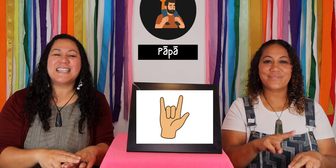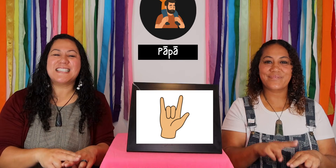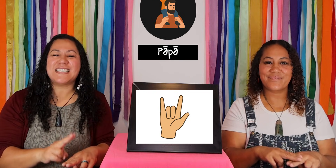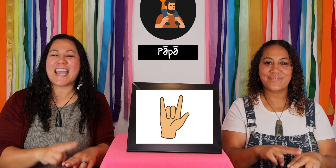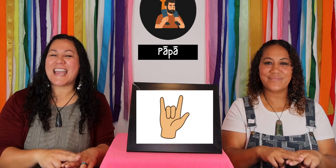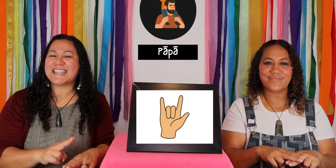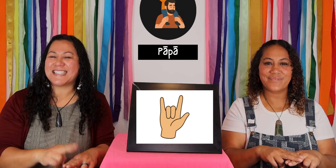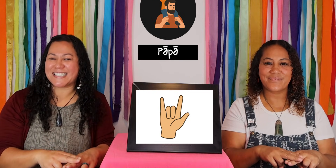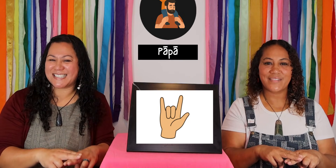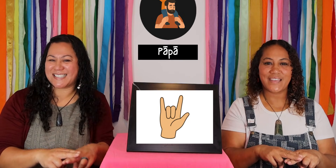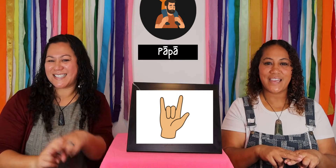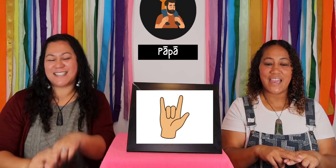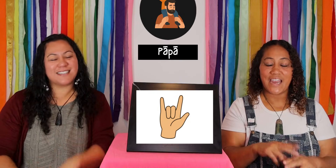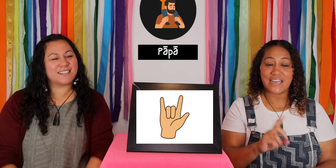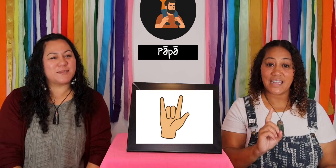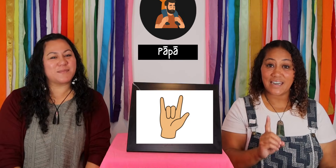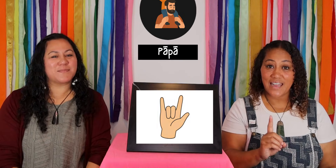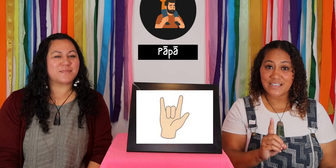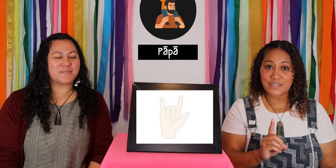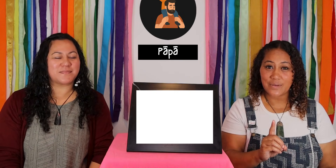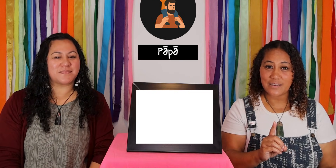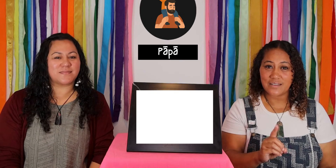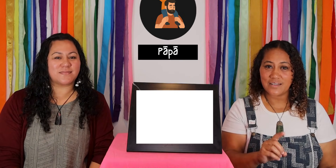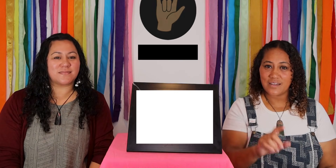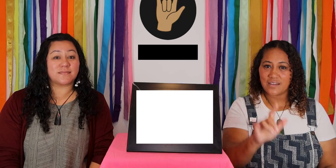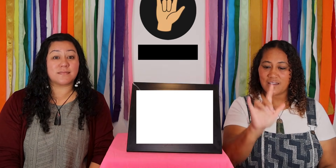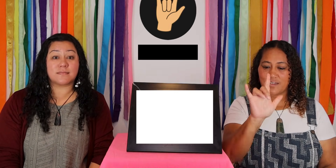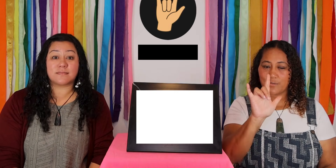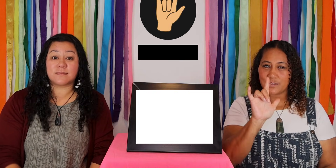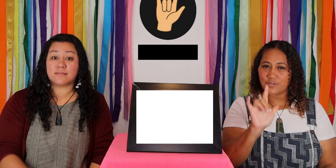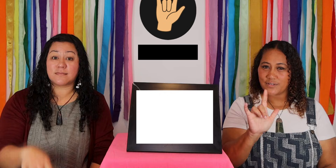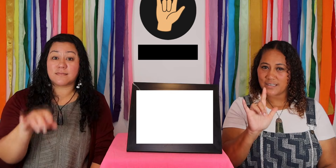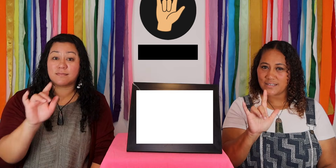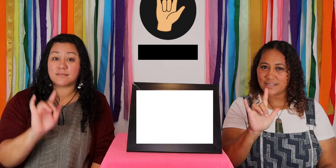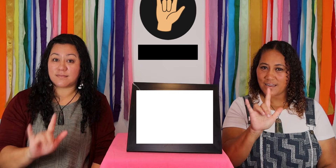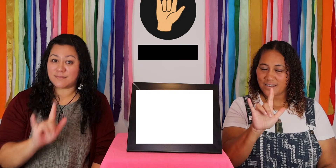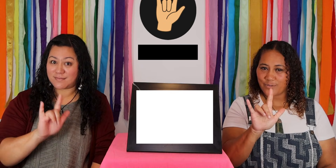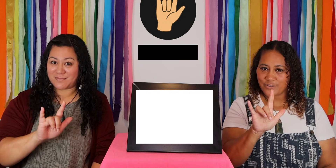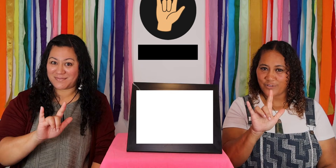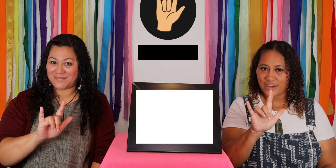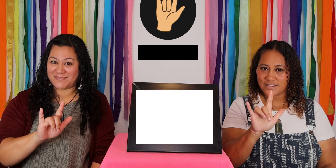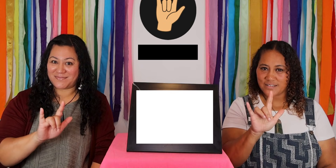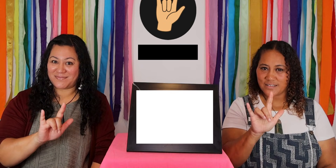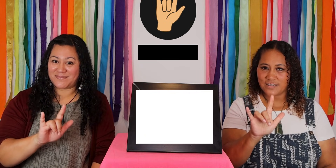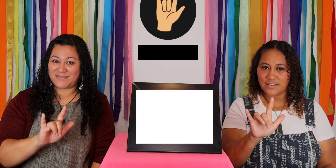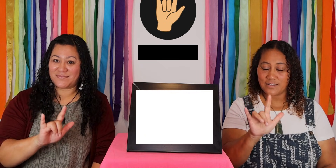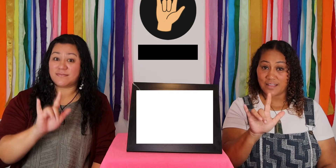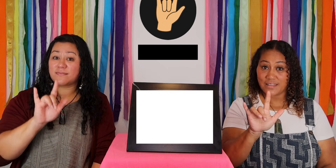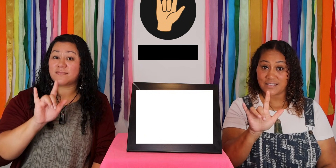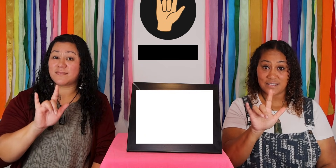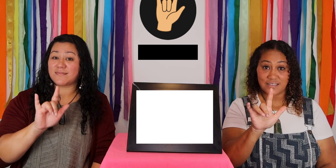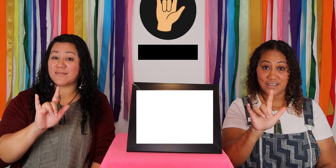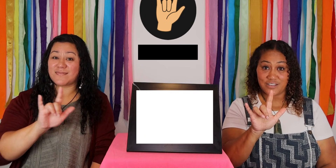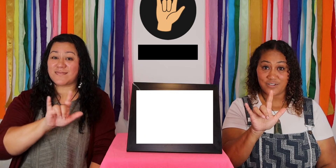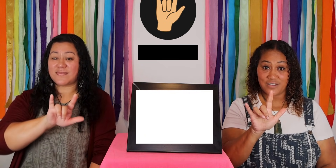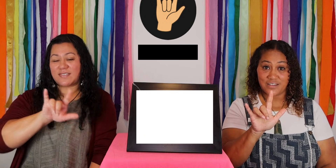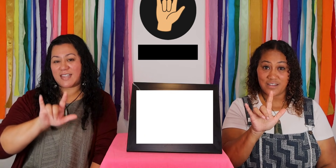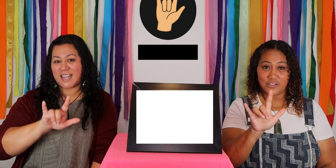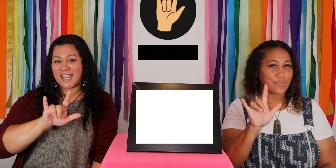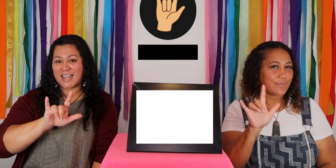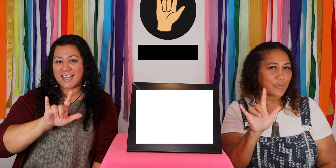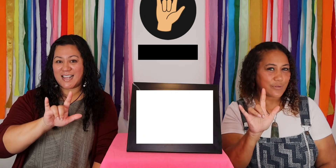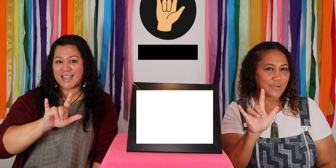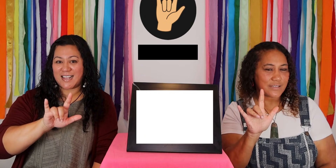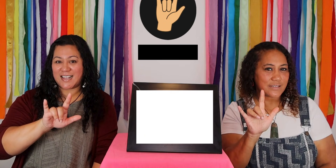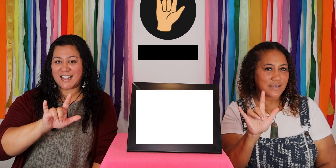Papa, Dad. And our last one was a New Zealand Sign Language phrase like this. Can you do it?